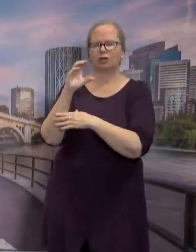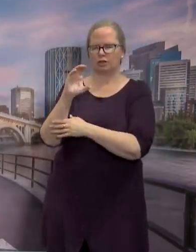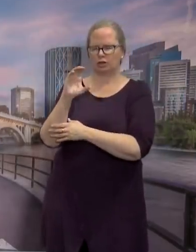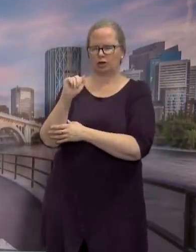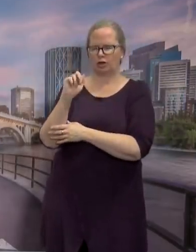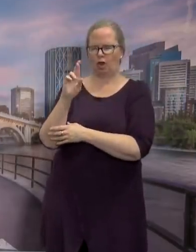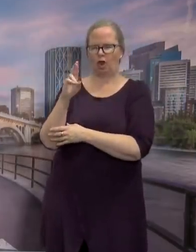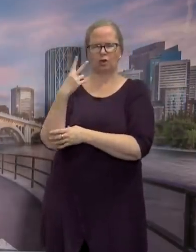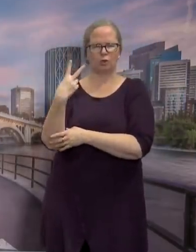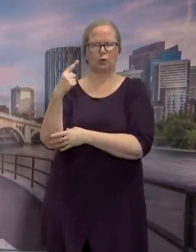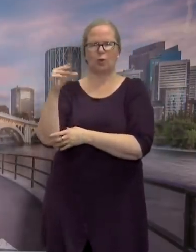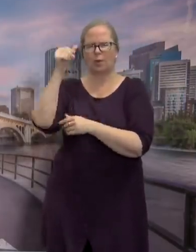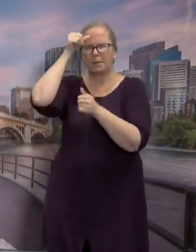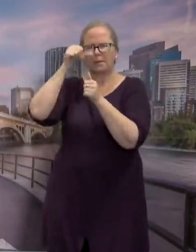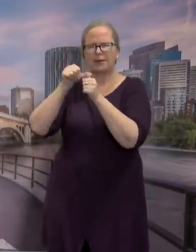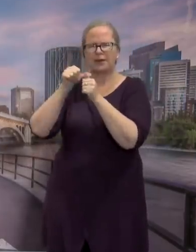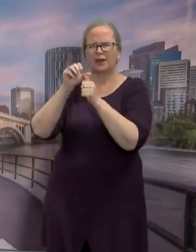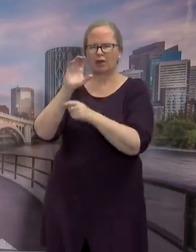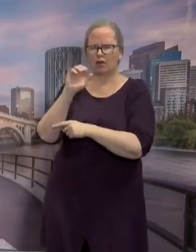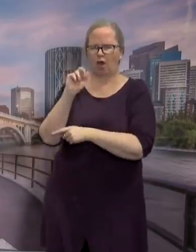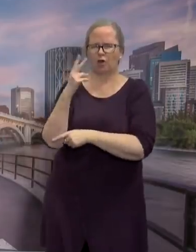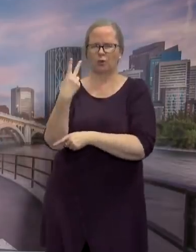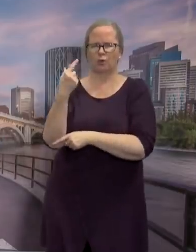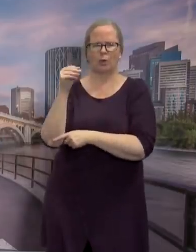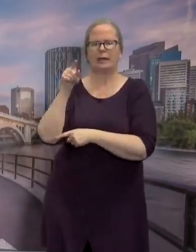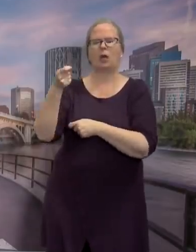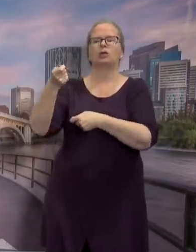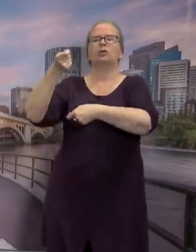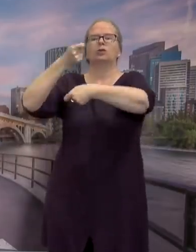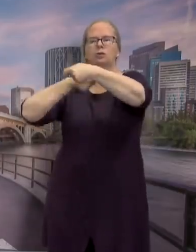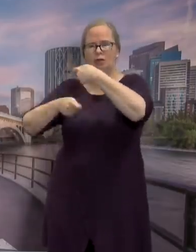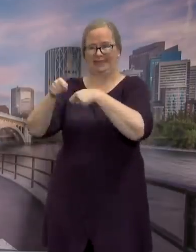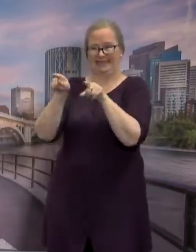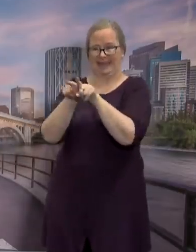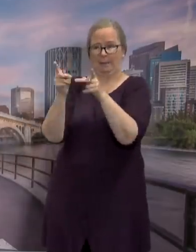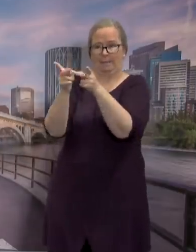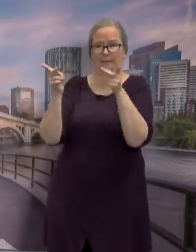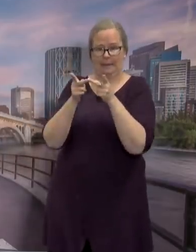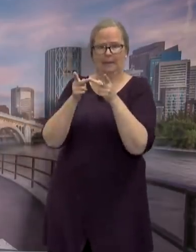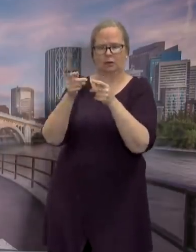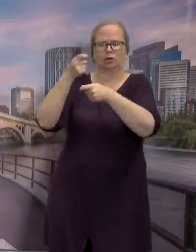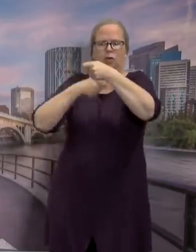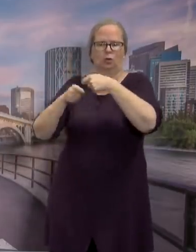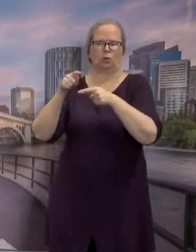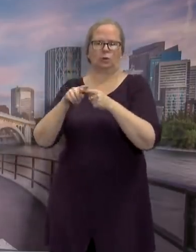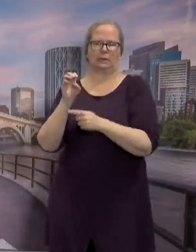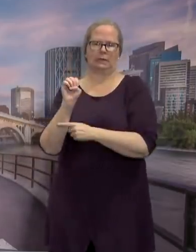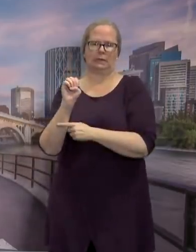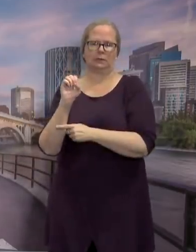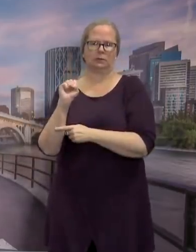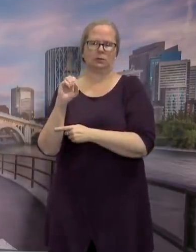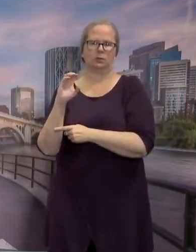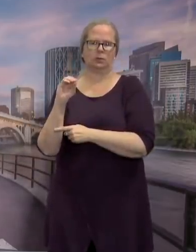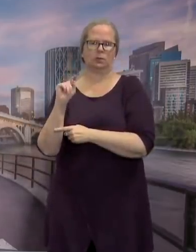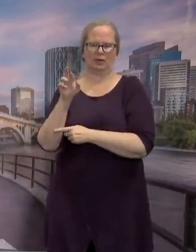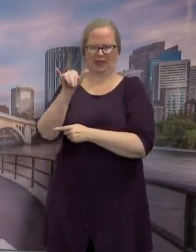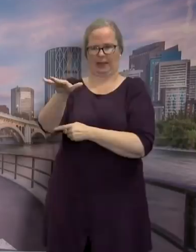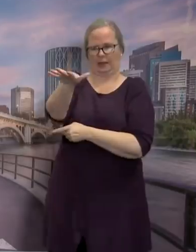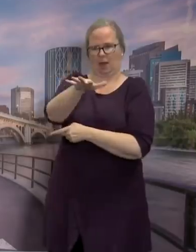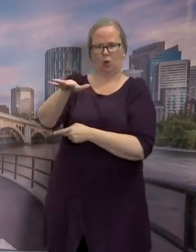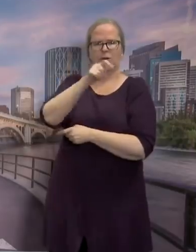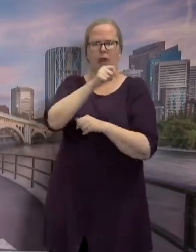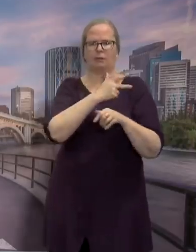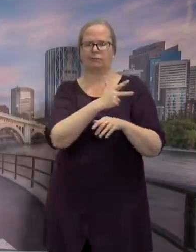cars will now be available in some cases for scooters, and you will see those painted in the